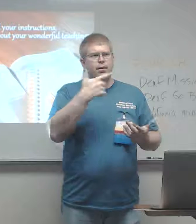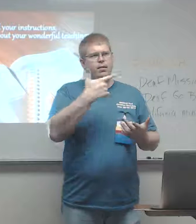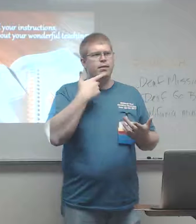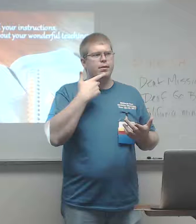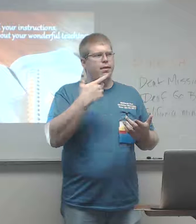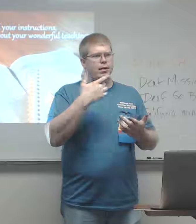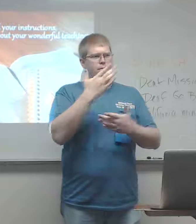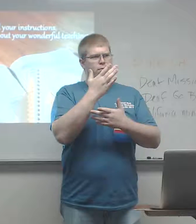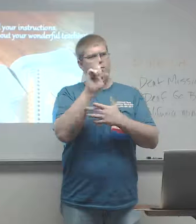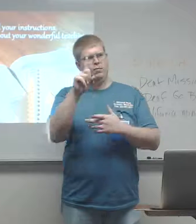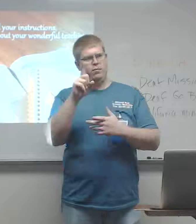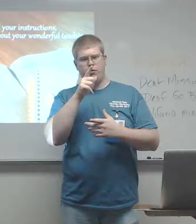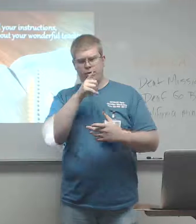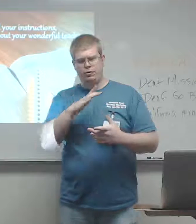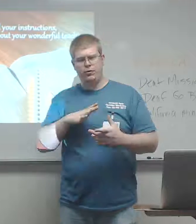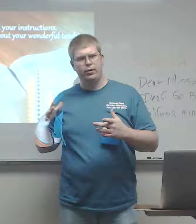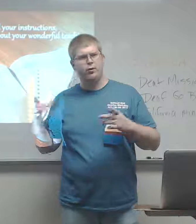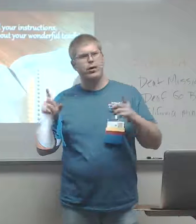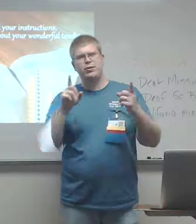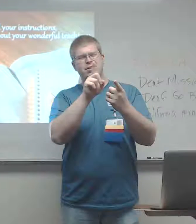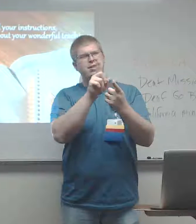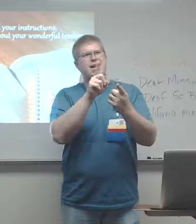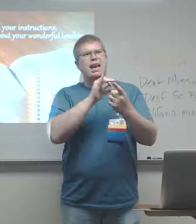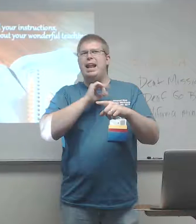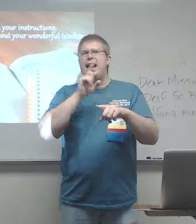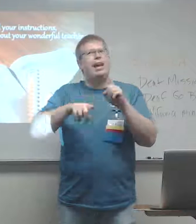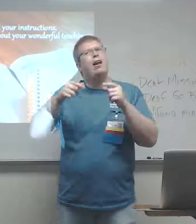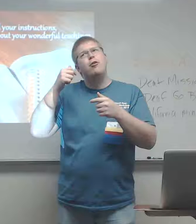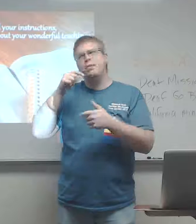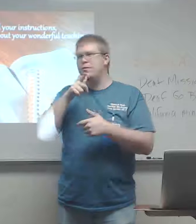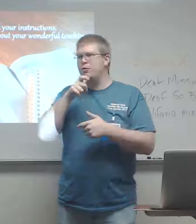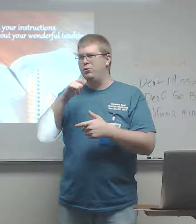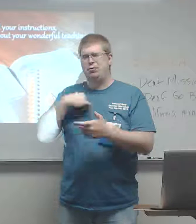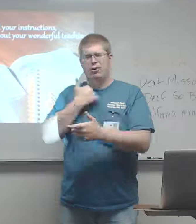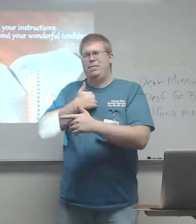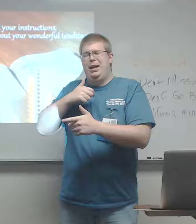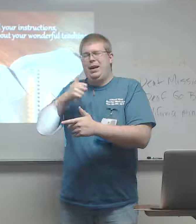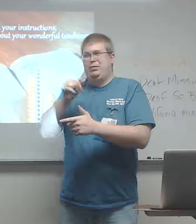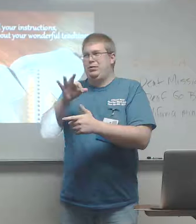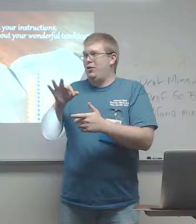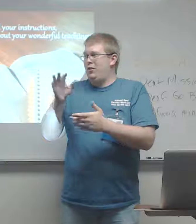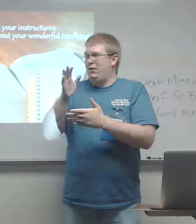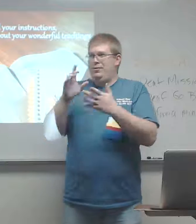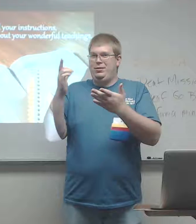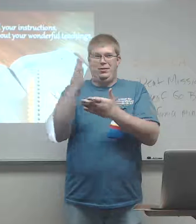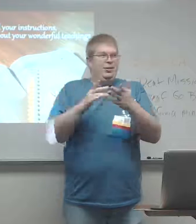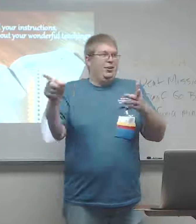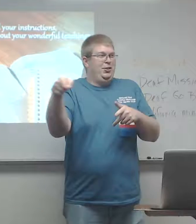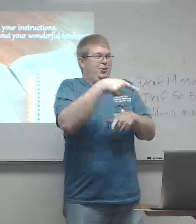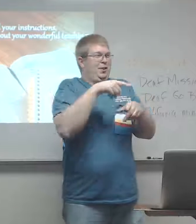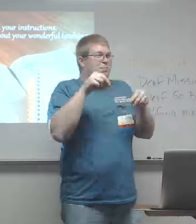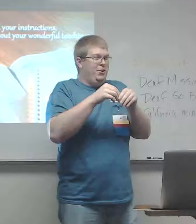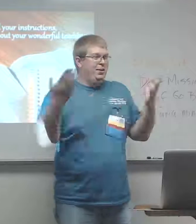one of the questions, I can't remember who, so I'm sorry if it's someone